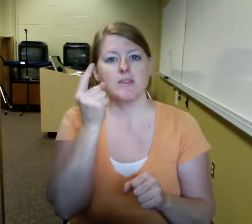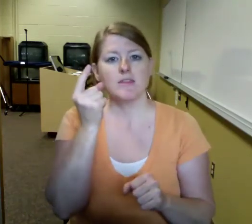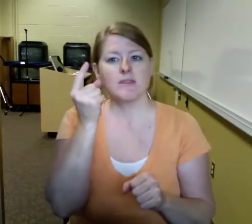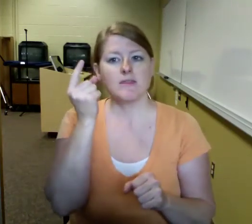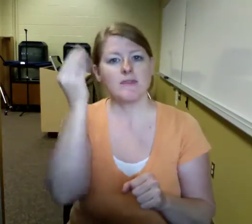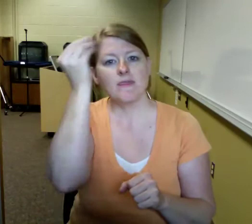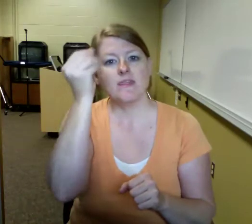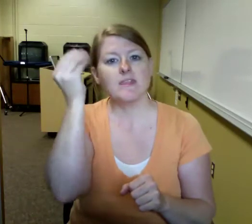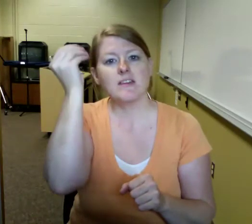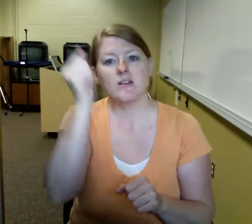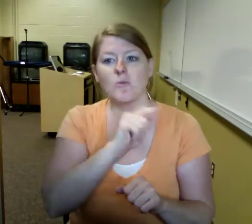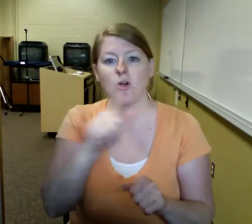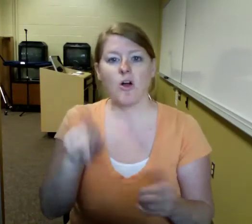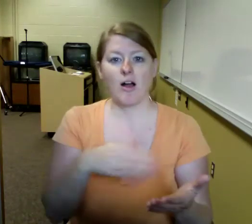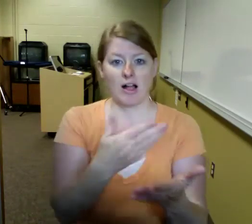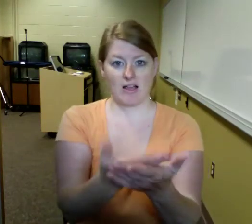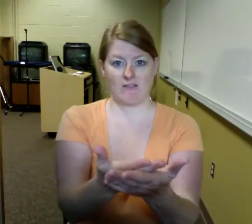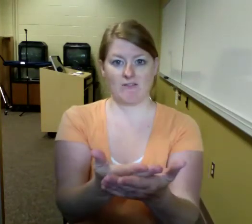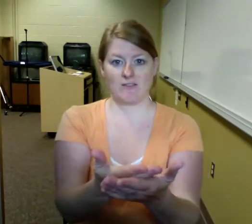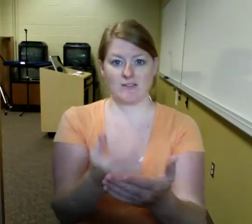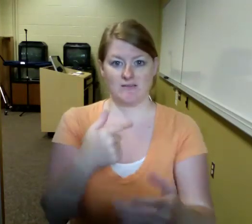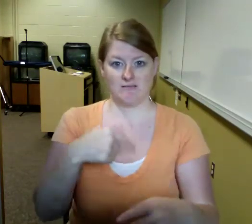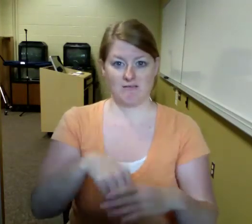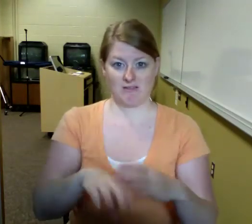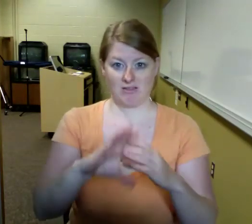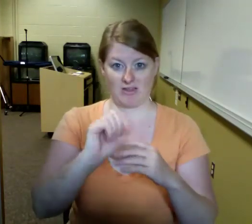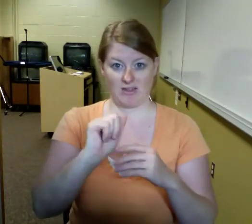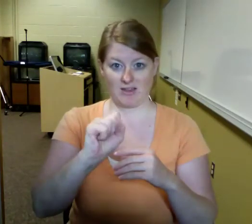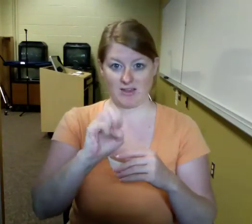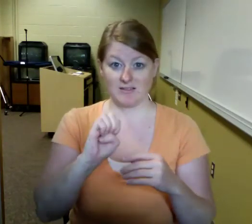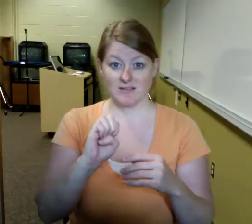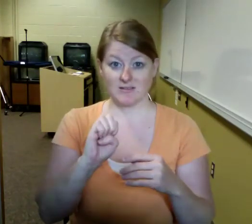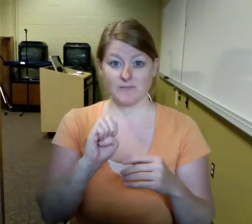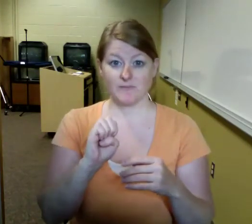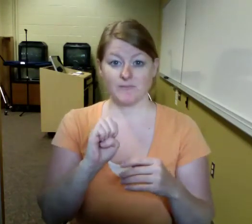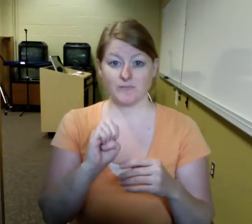and to take your own recollection as to what the evidence was in the case.